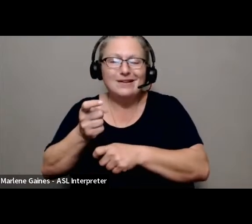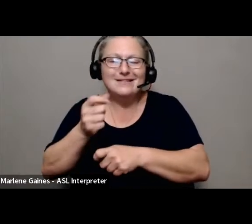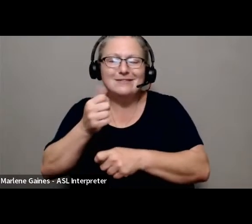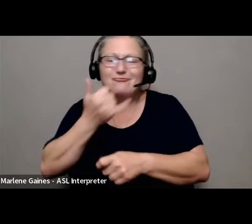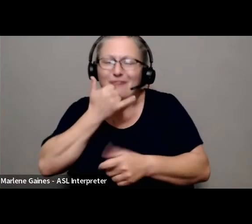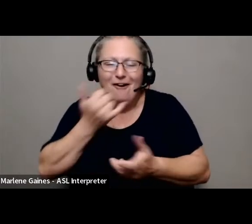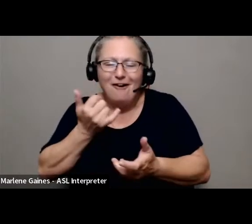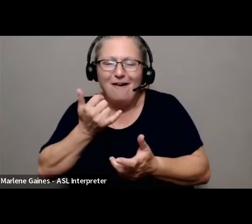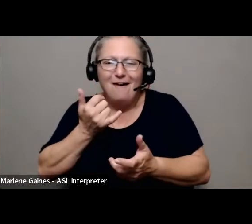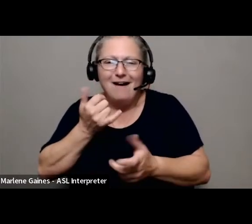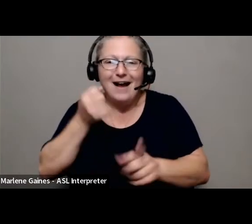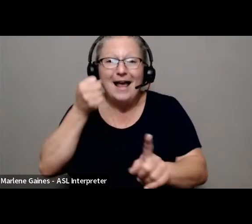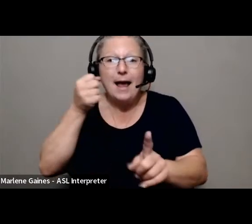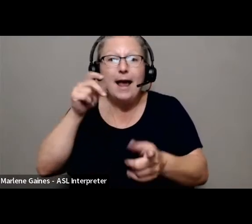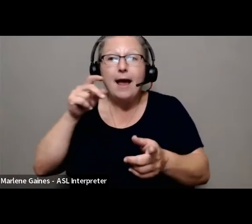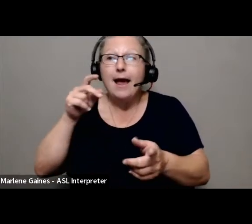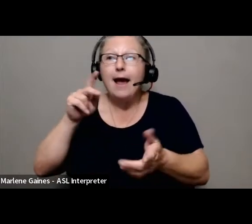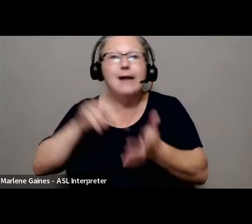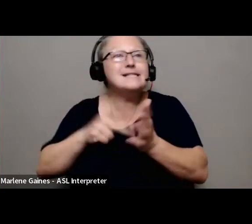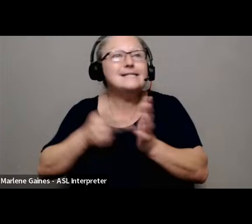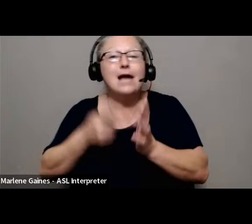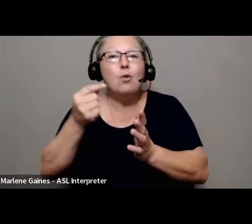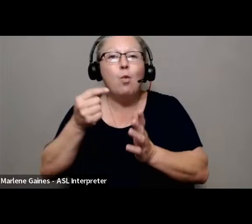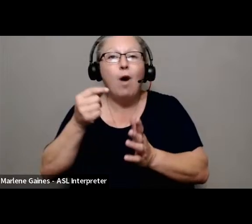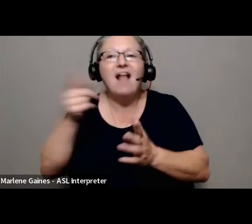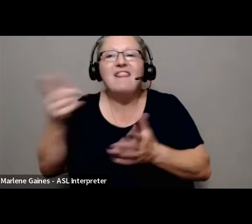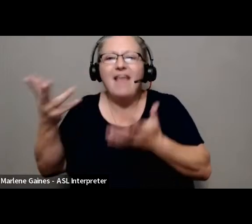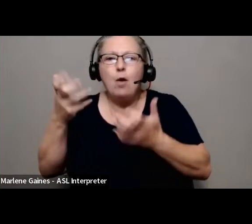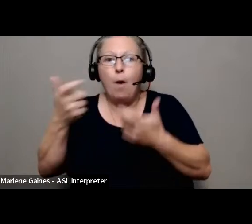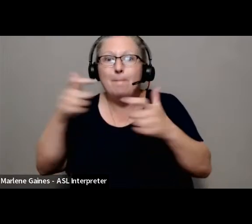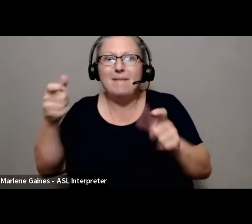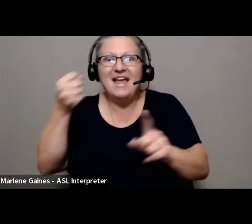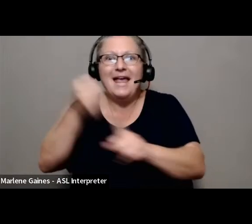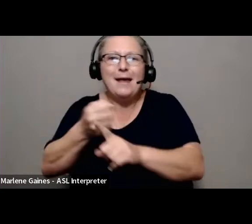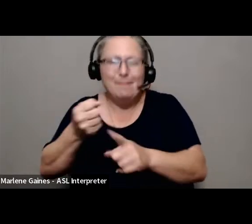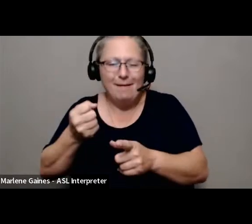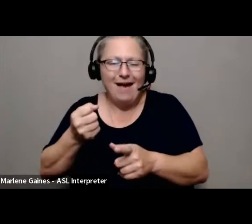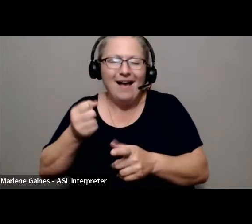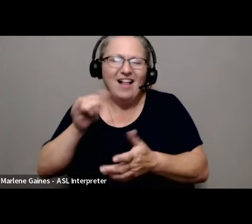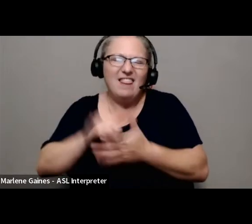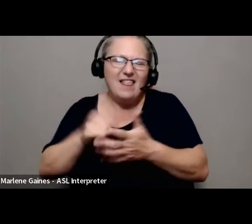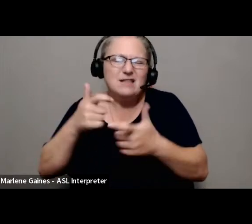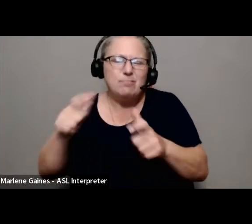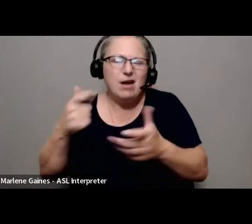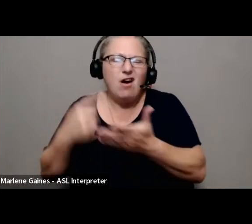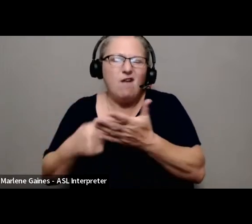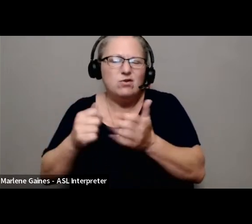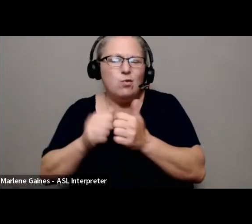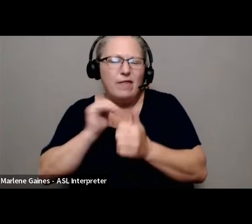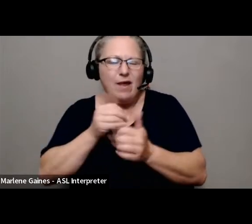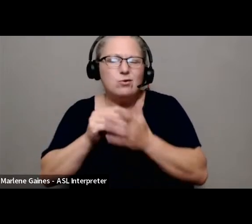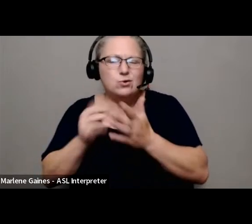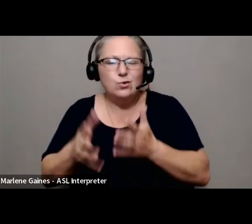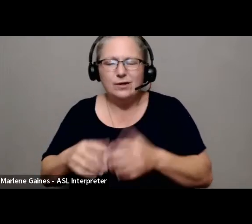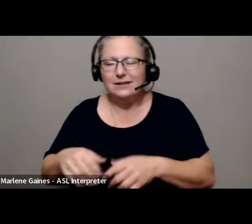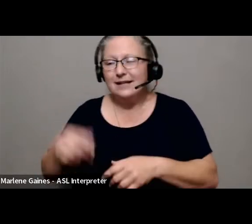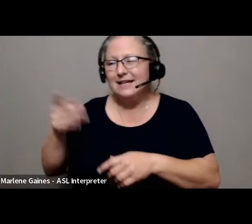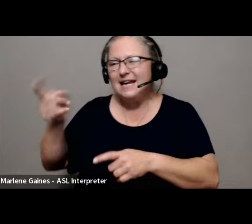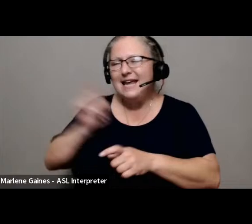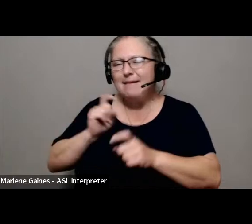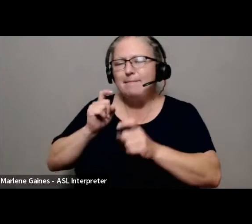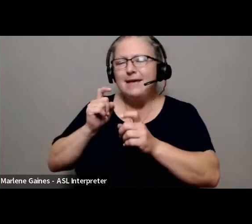impact intent is a big conversation that we have with our students. Yeah. Can you also give me some examples of how